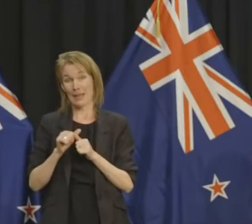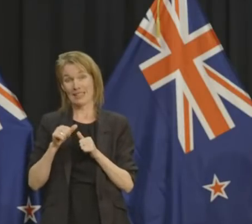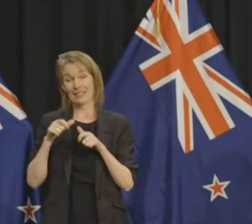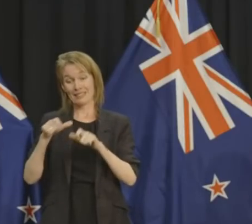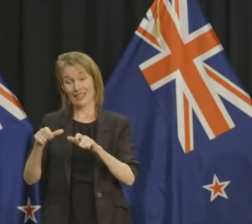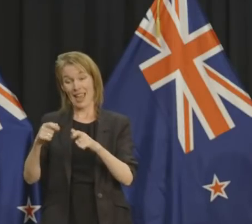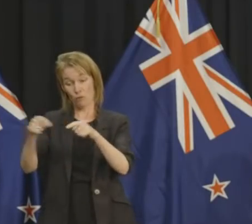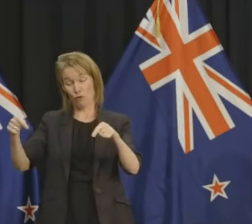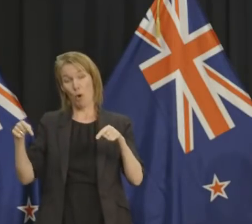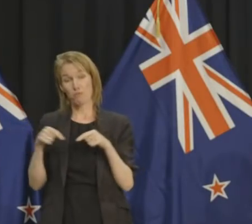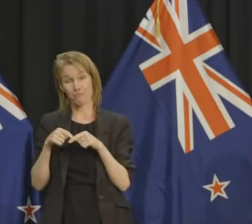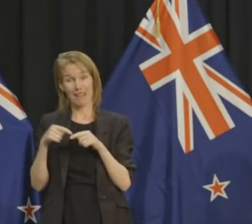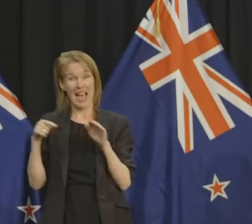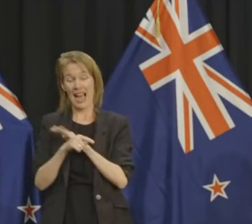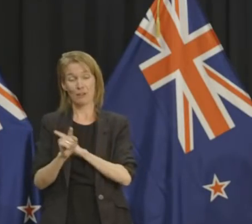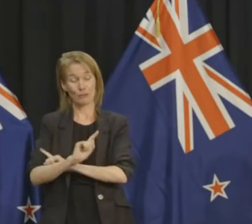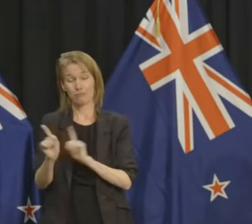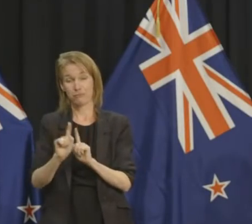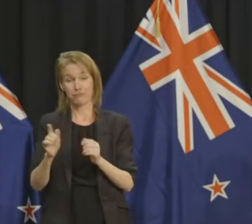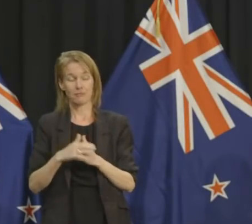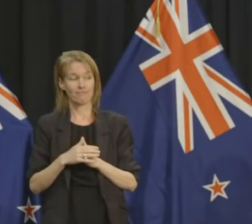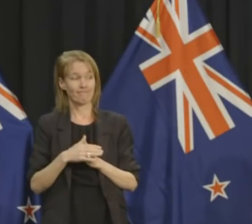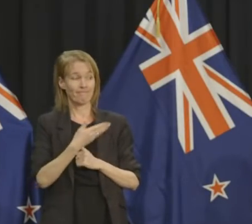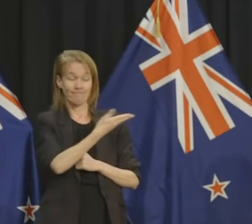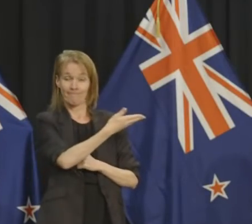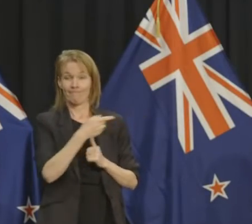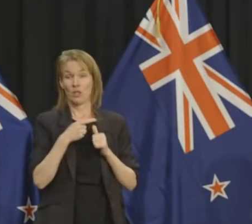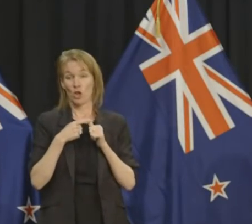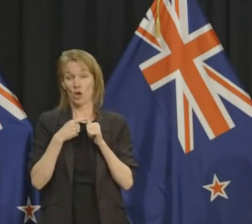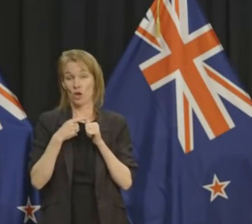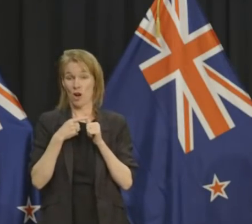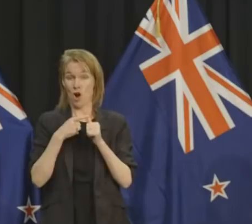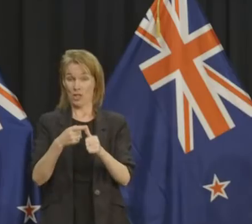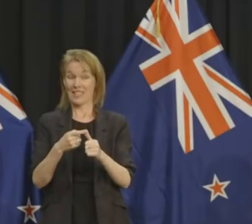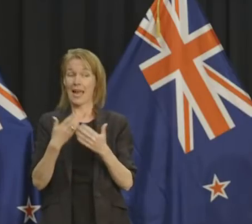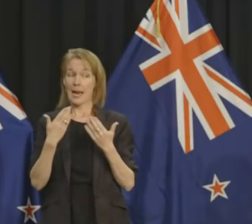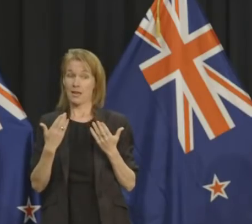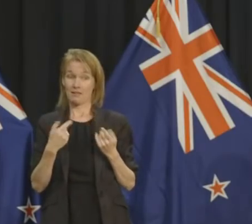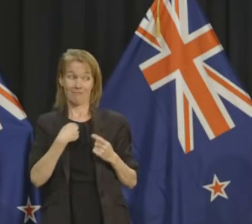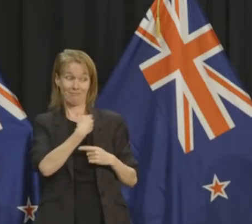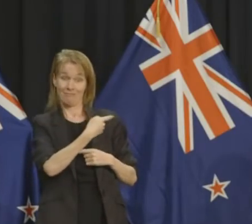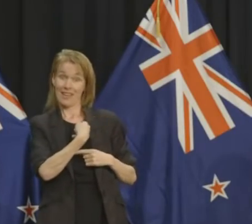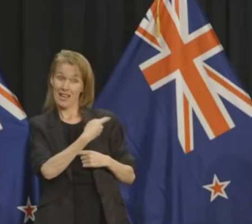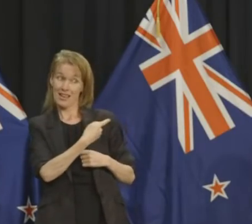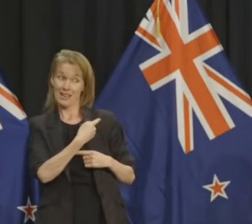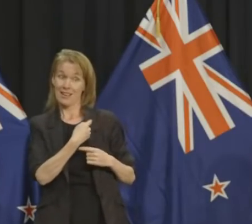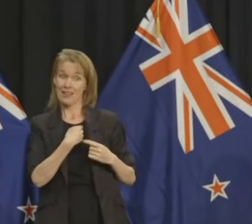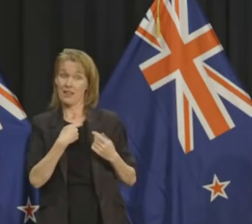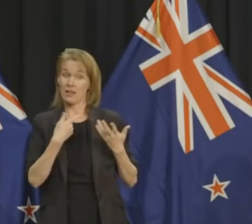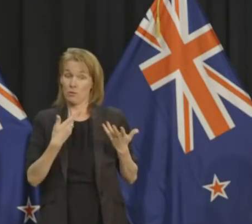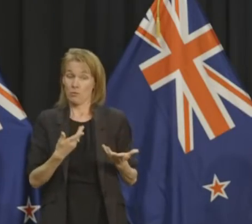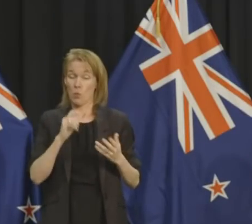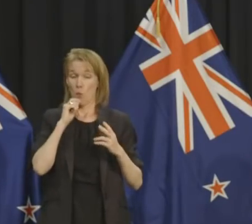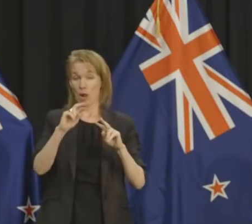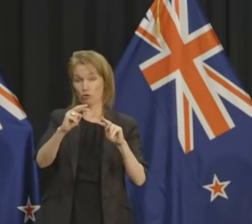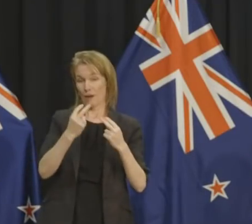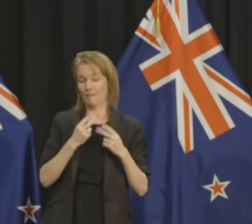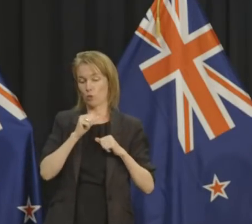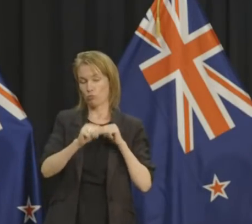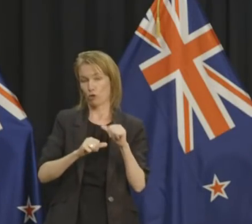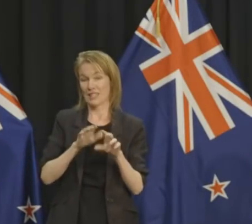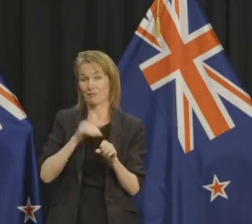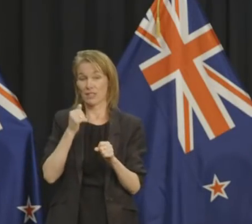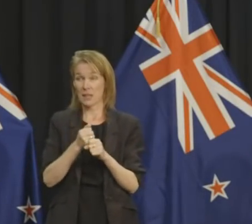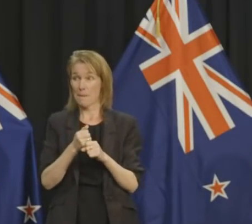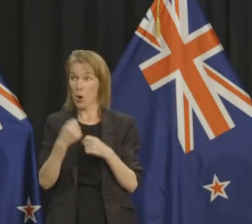indicated, rules around things like going out for cigarettes are being reviewed. And Dr Woods